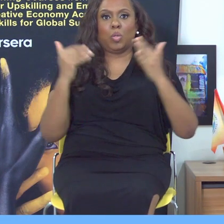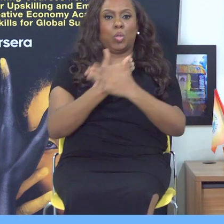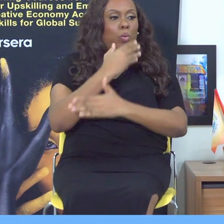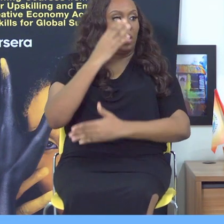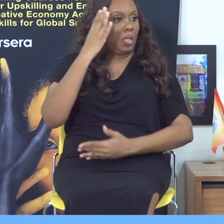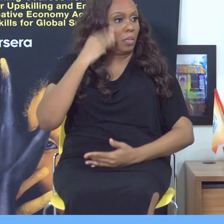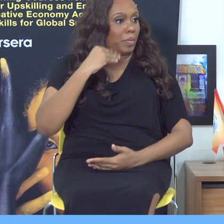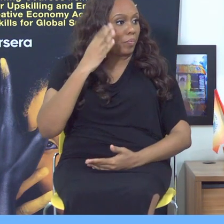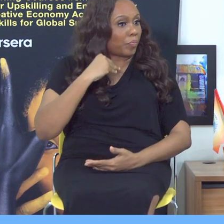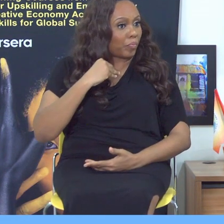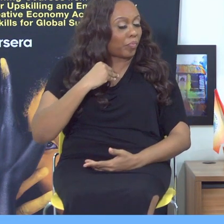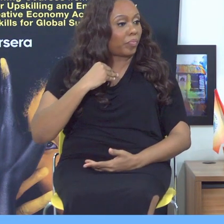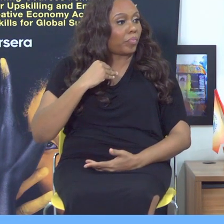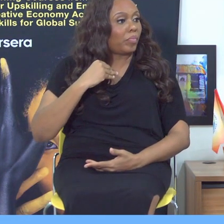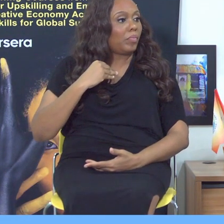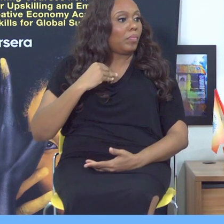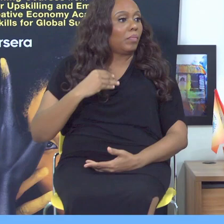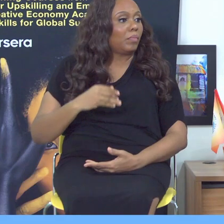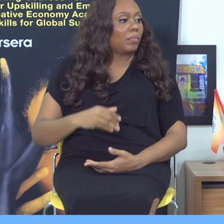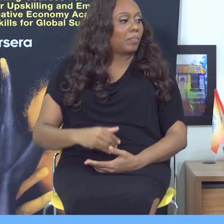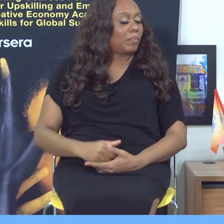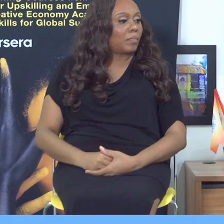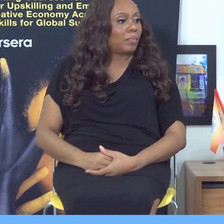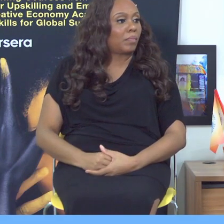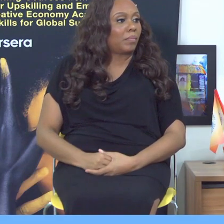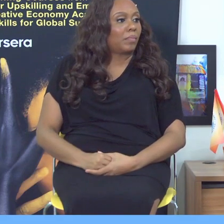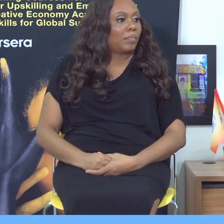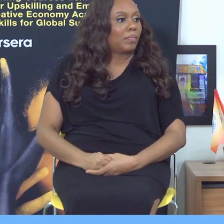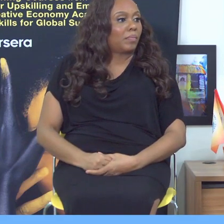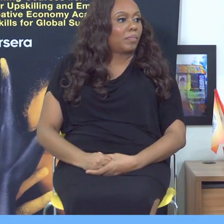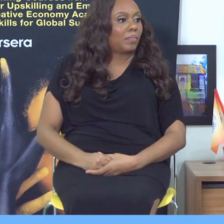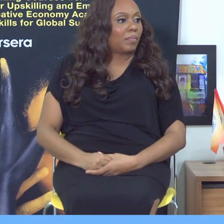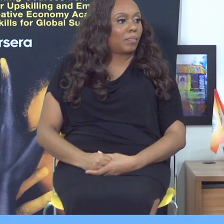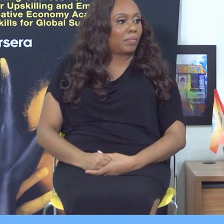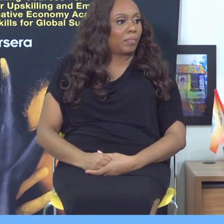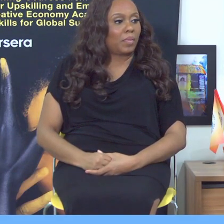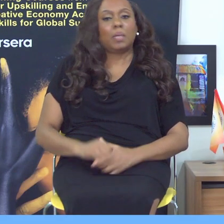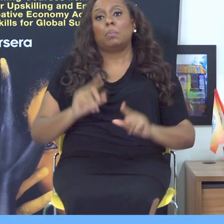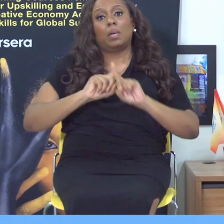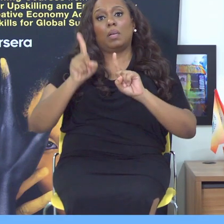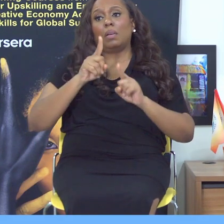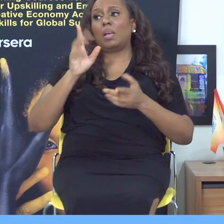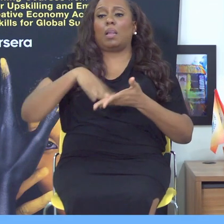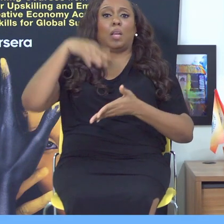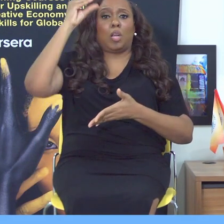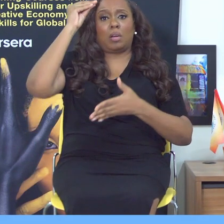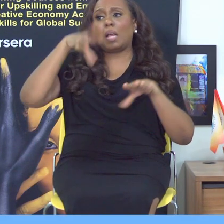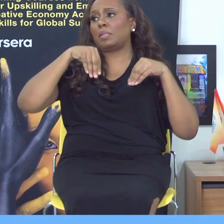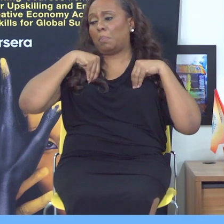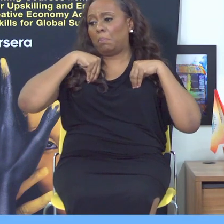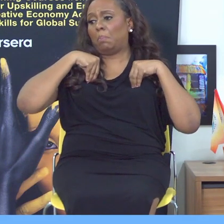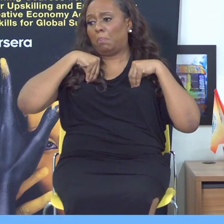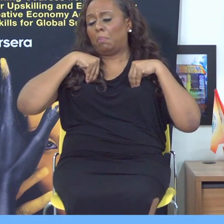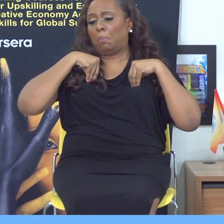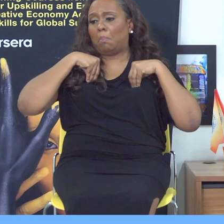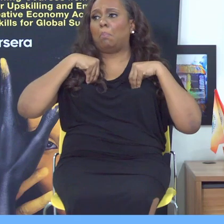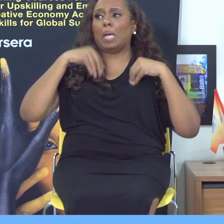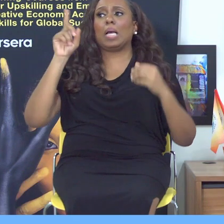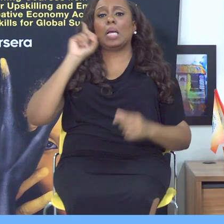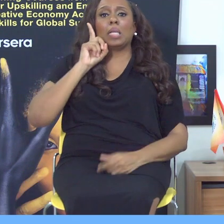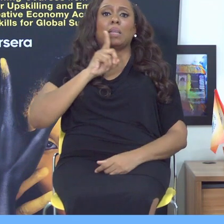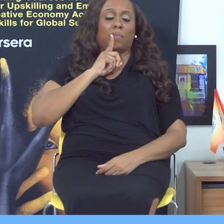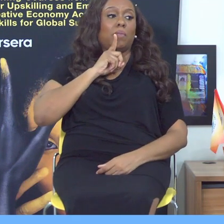and it has been a part where I come to learn to accept it, in touch with